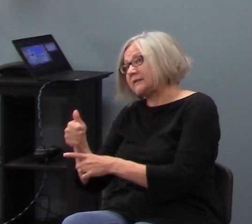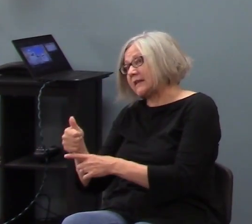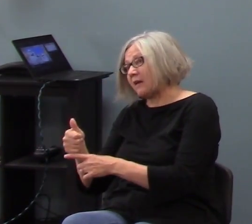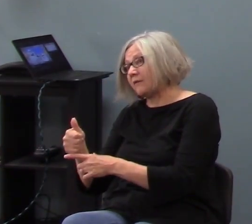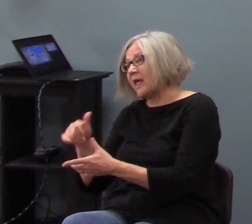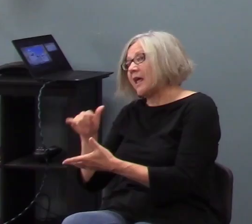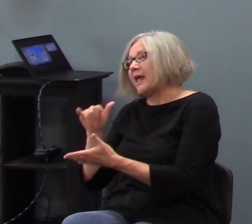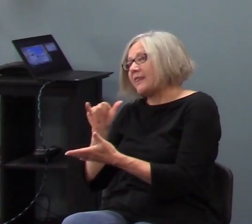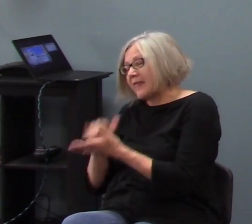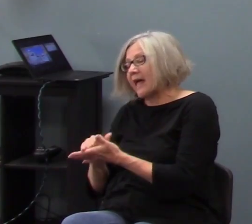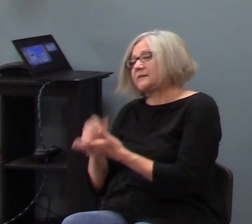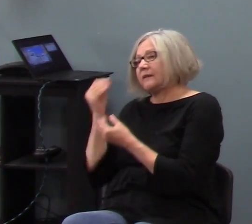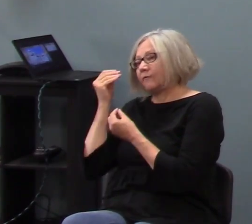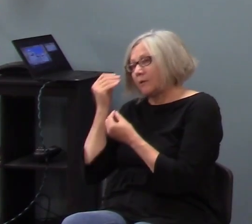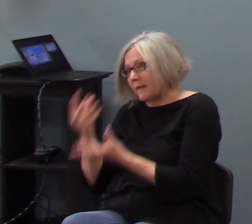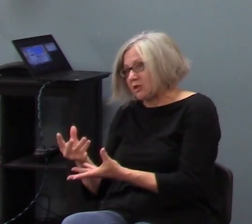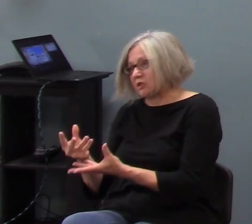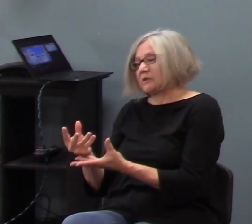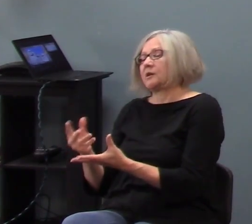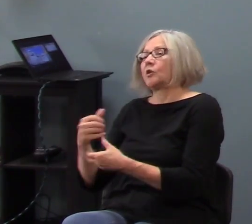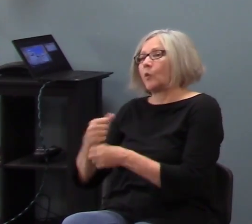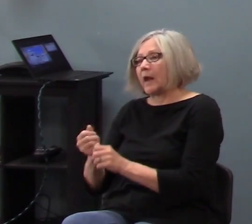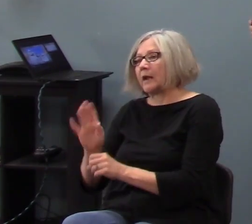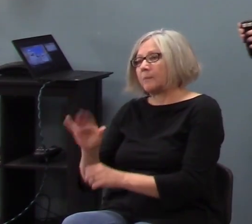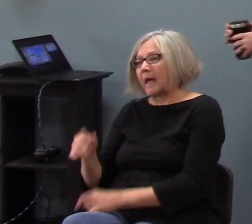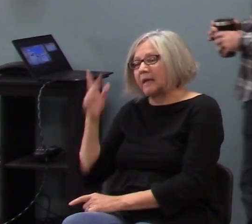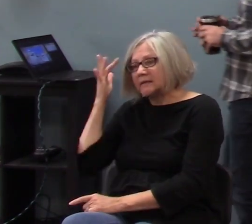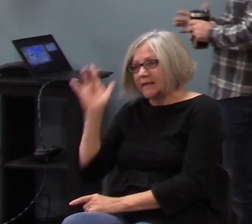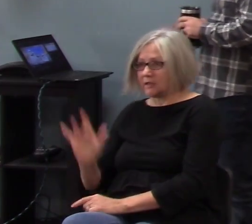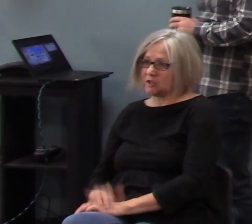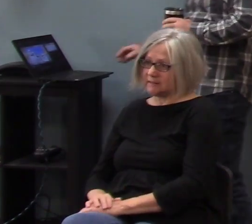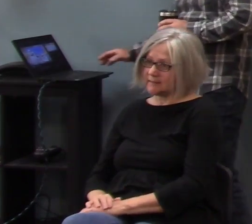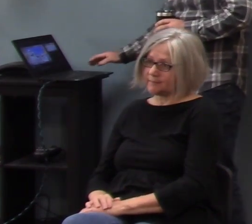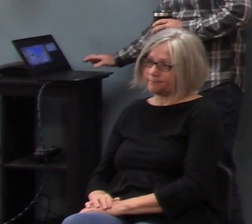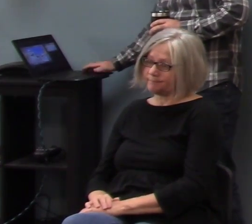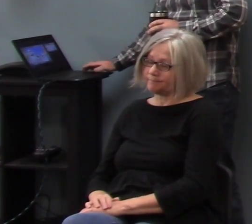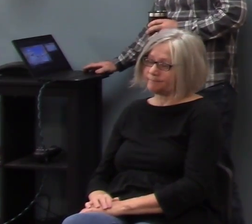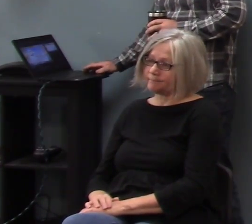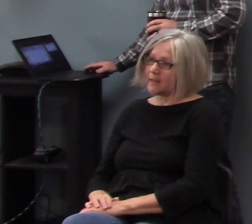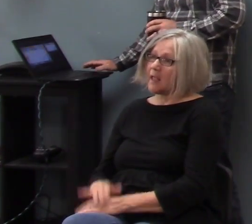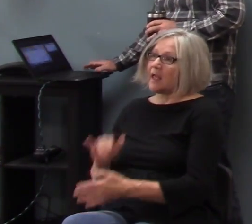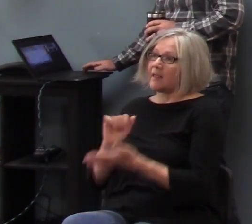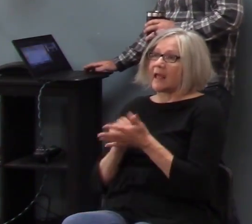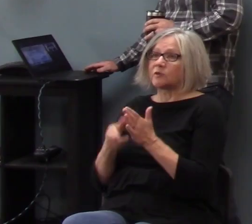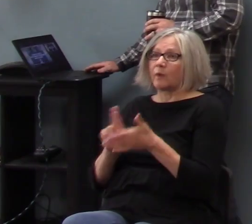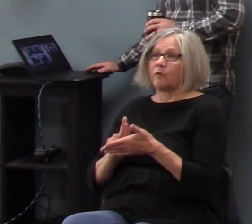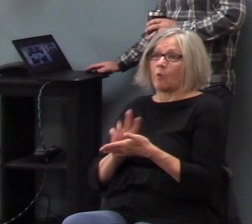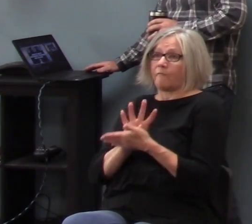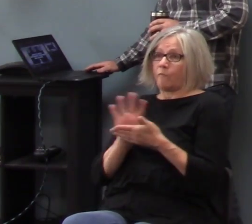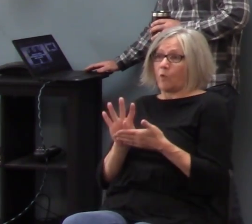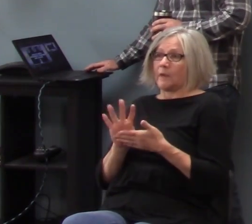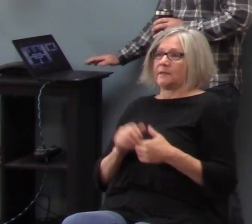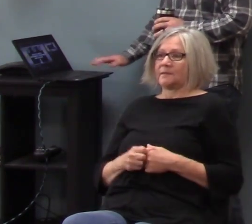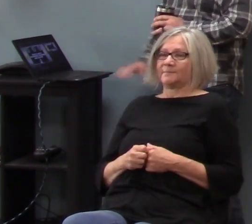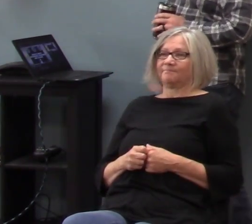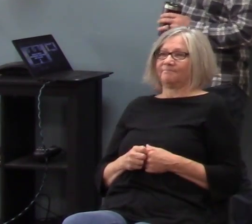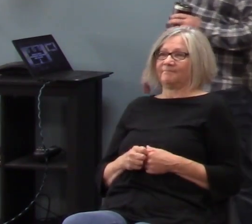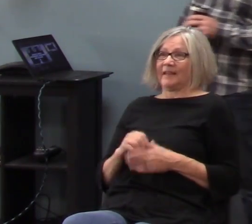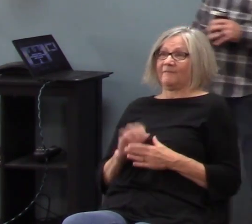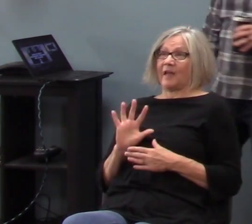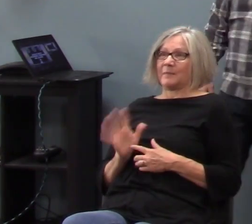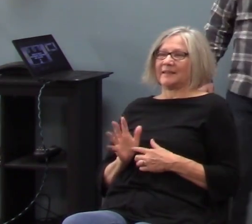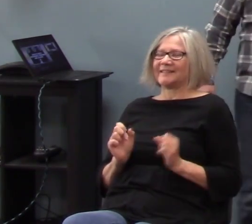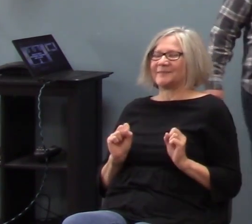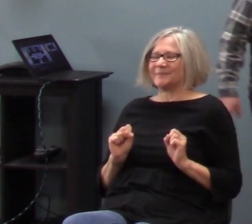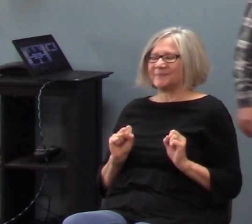information, which is always created by intelligence. So there's a review of 4 weeks in 5 minutes. We did it. Okay? We're talking